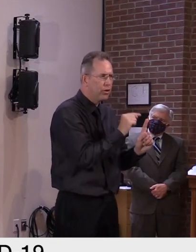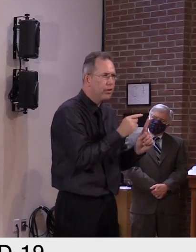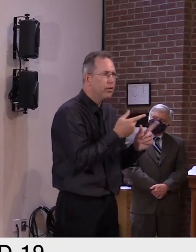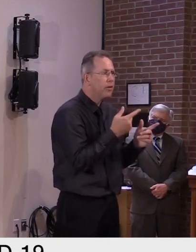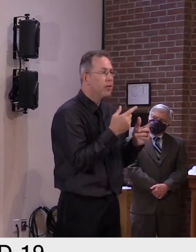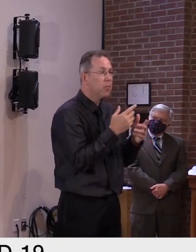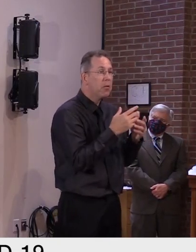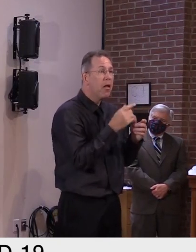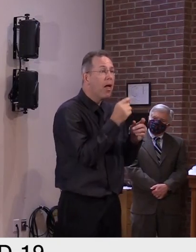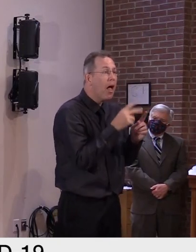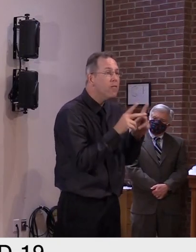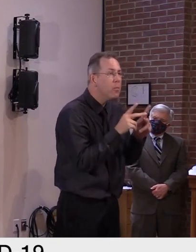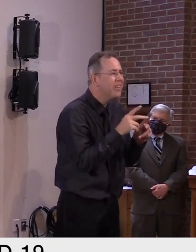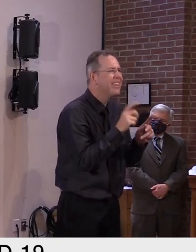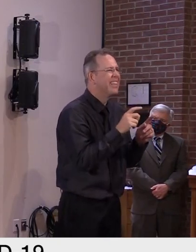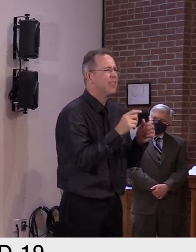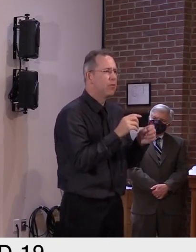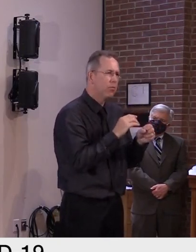novel.